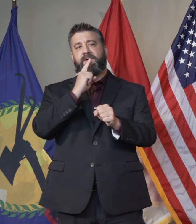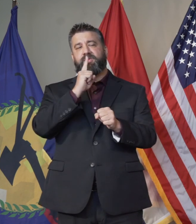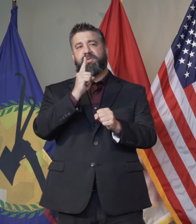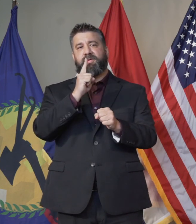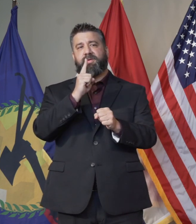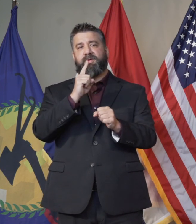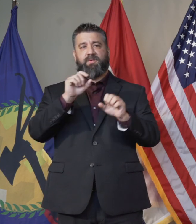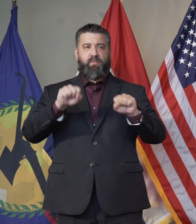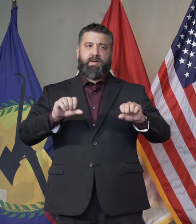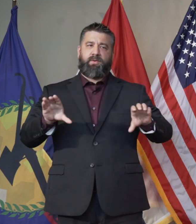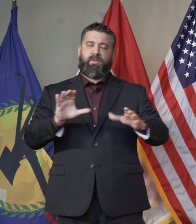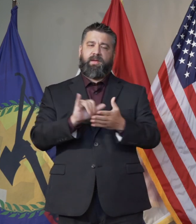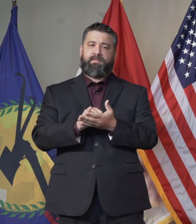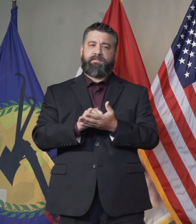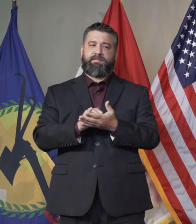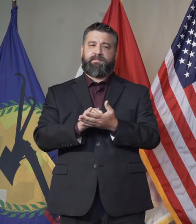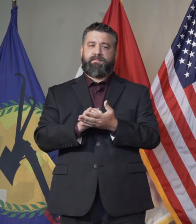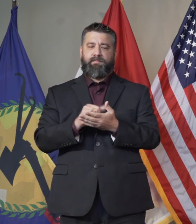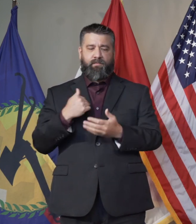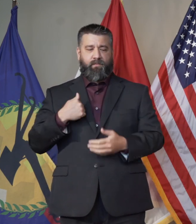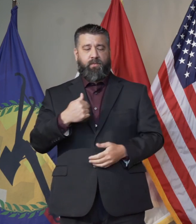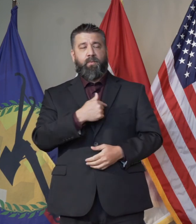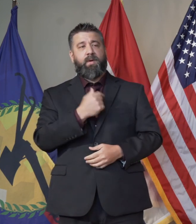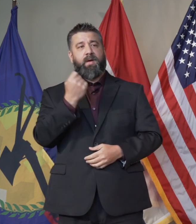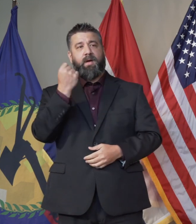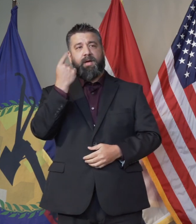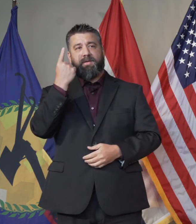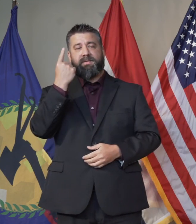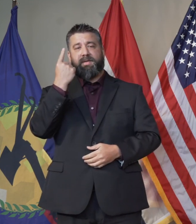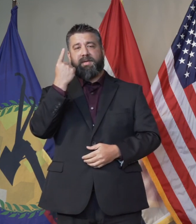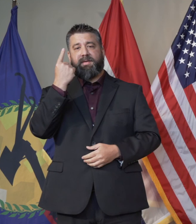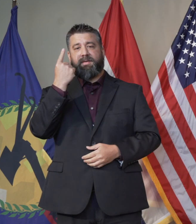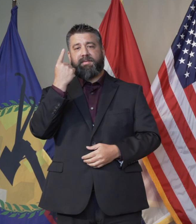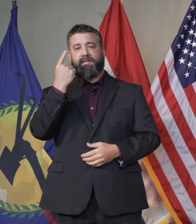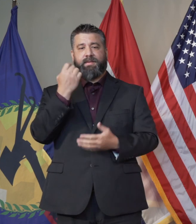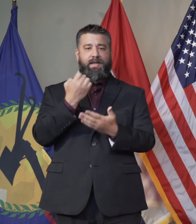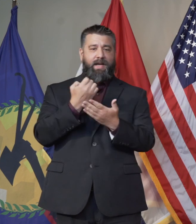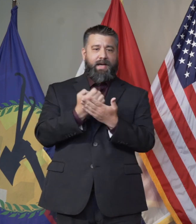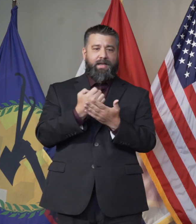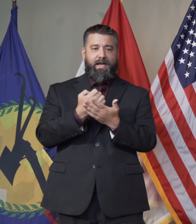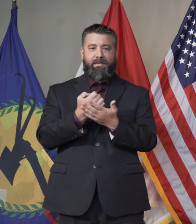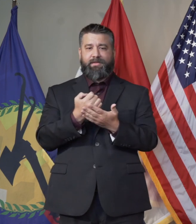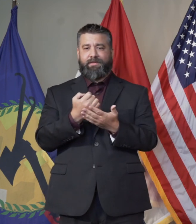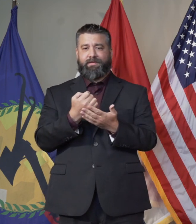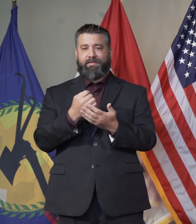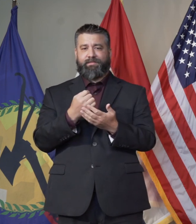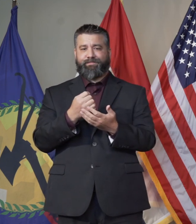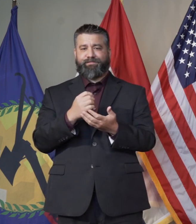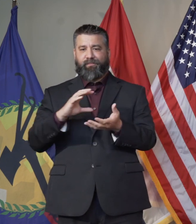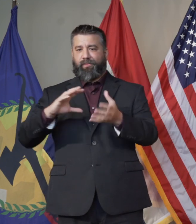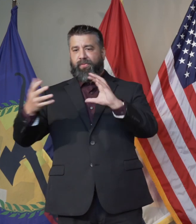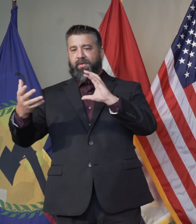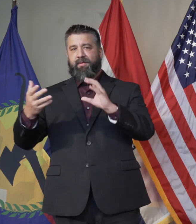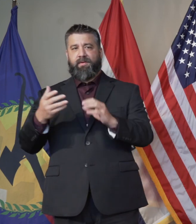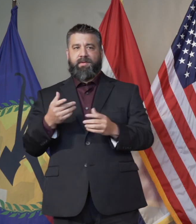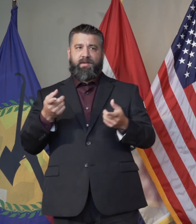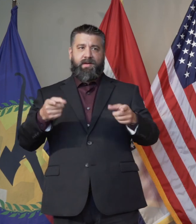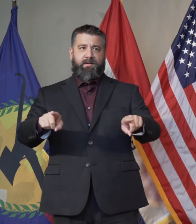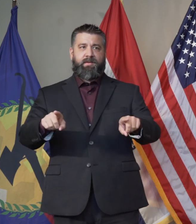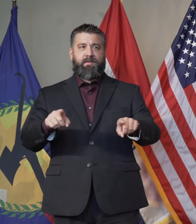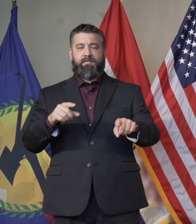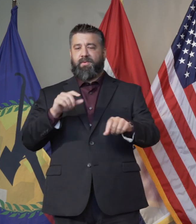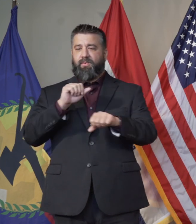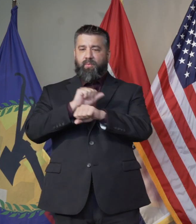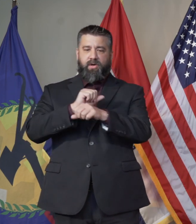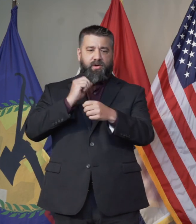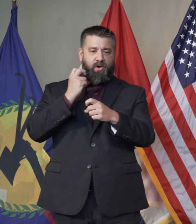that we can do that. We understand the economic toll that this has taken, and we're working very hard with all